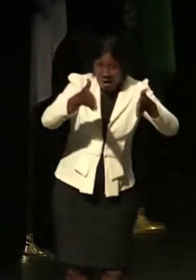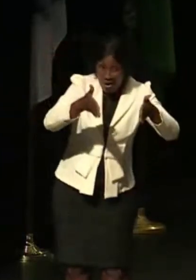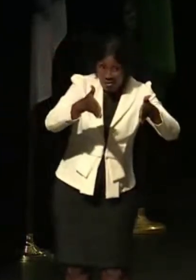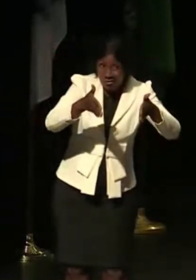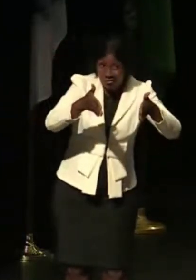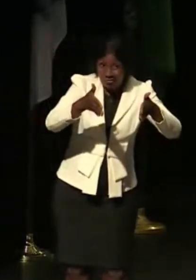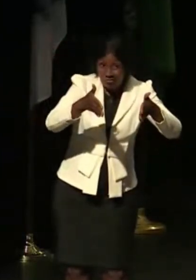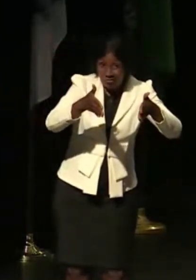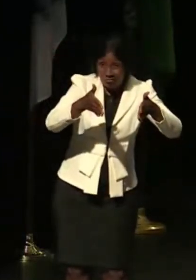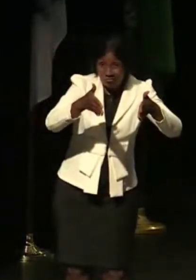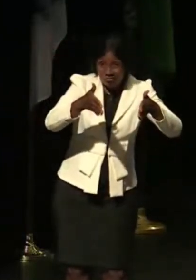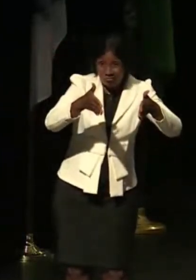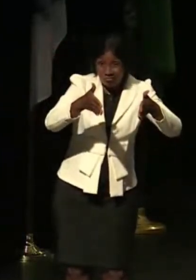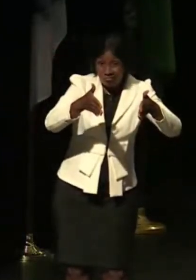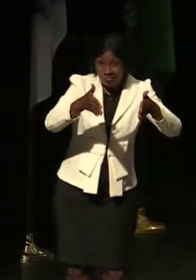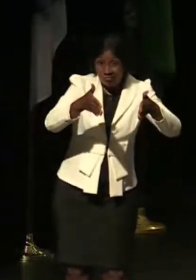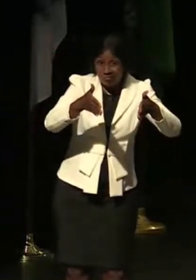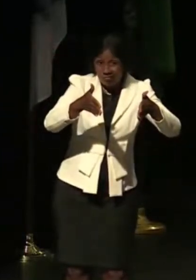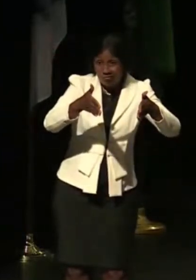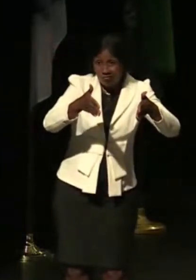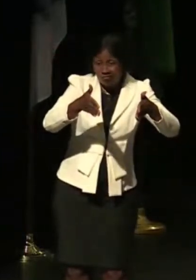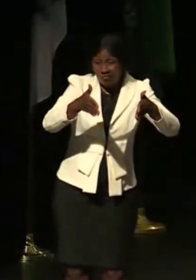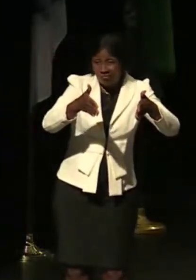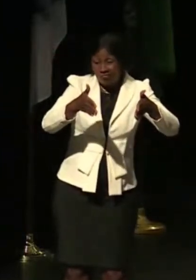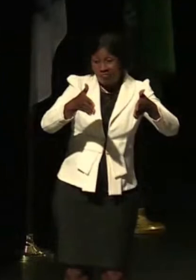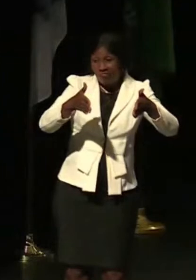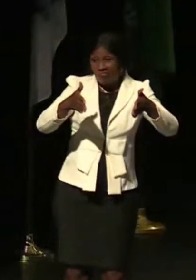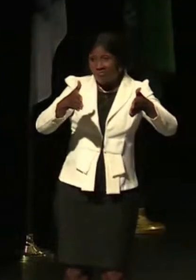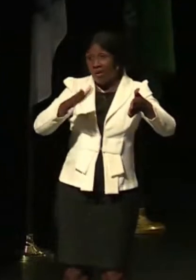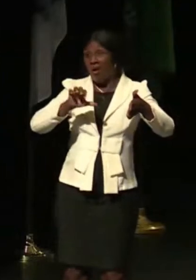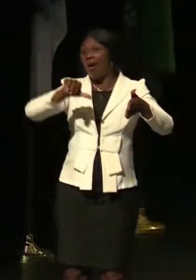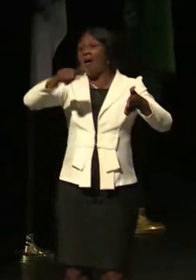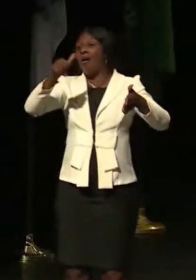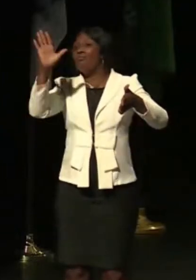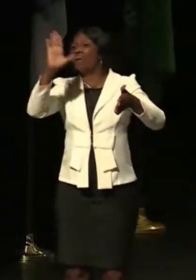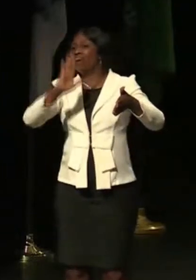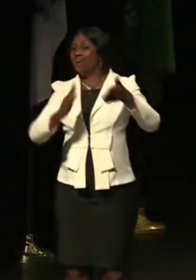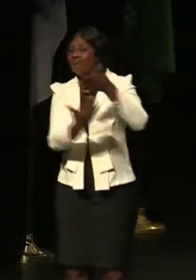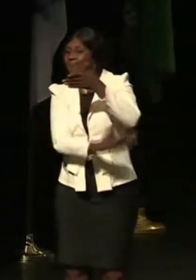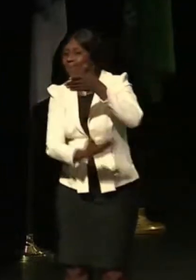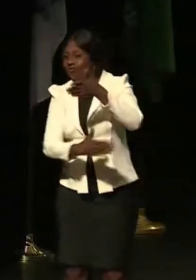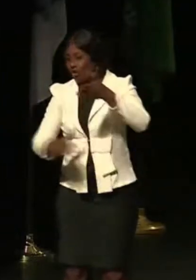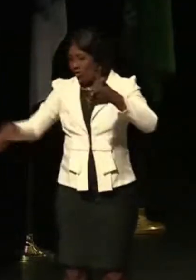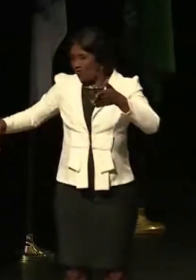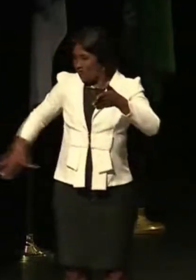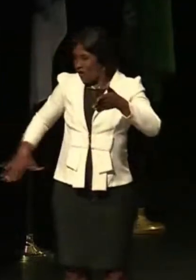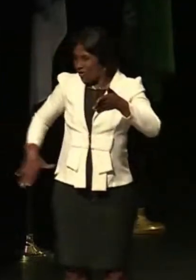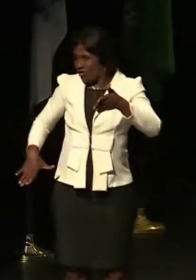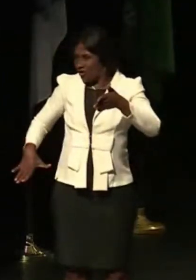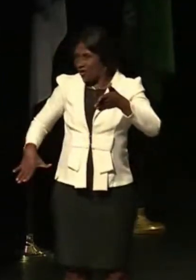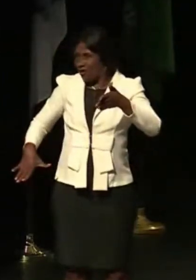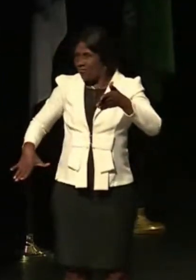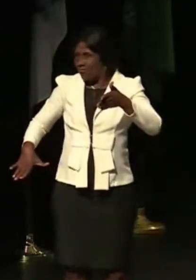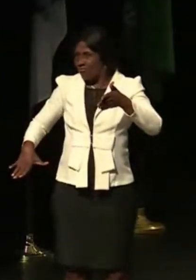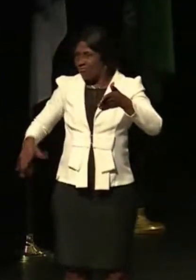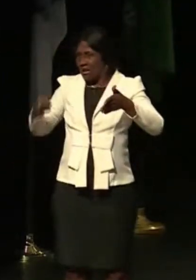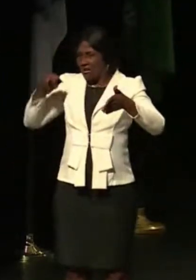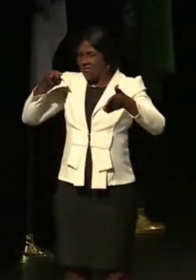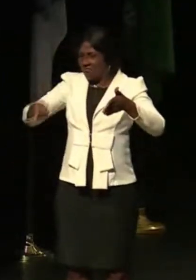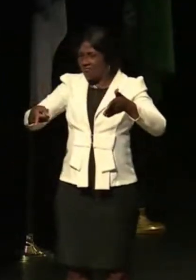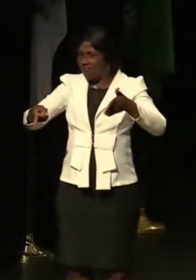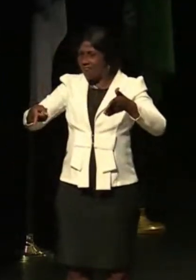Russia's push on peace in Europe, Russia has increased its